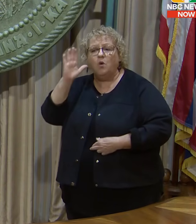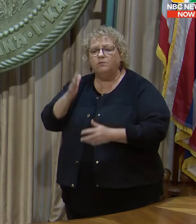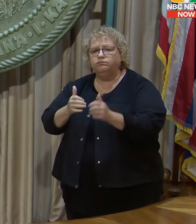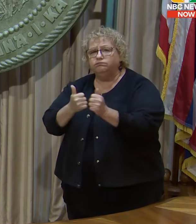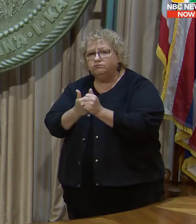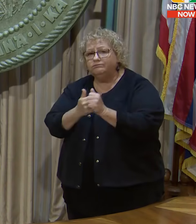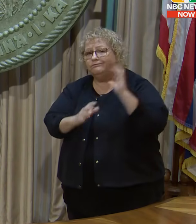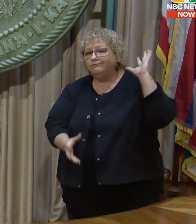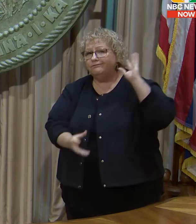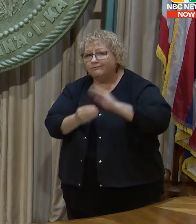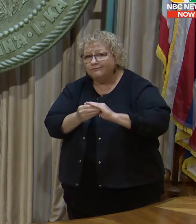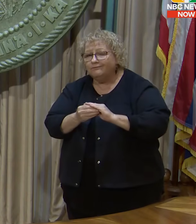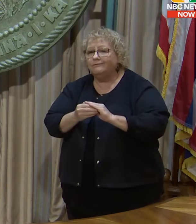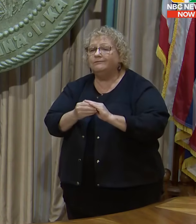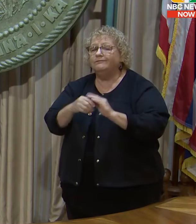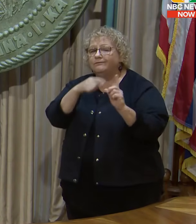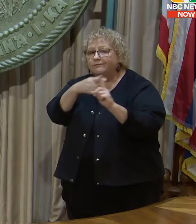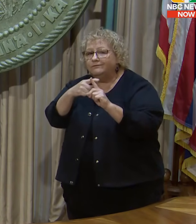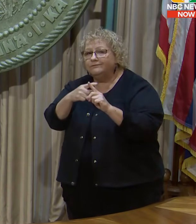cases and testing.